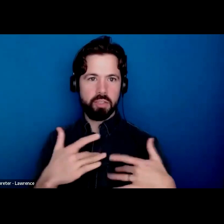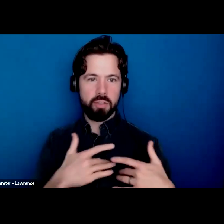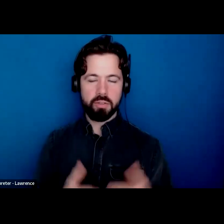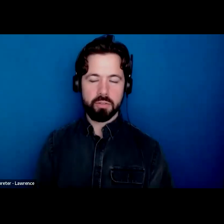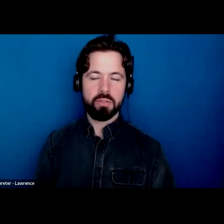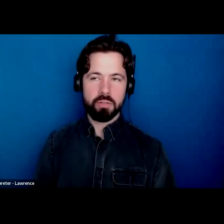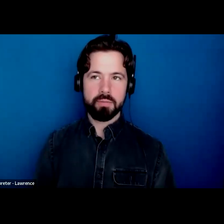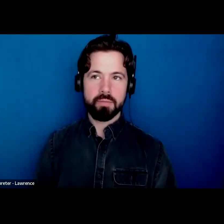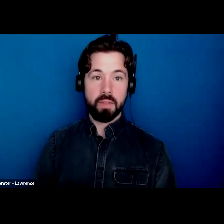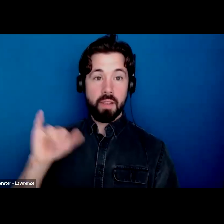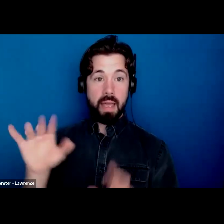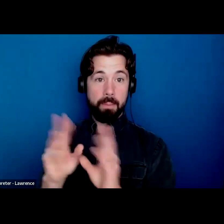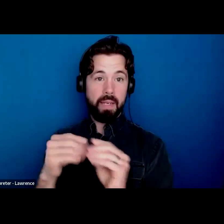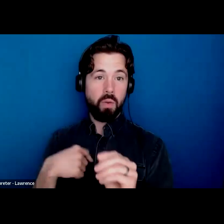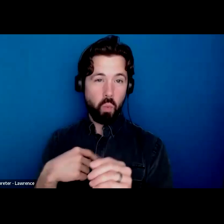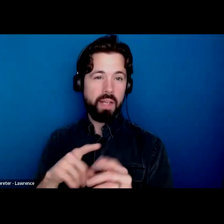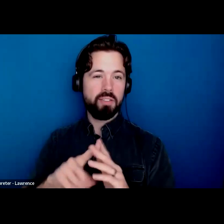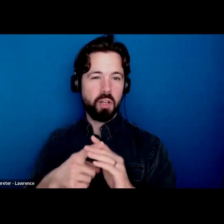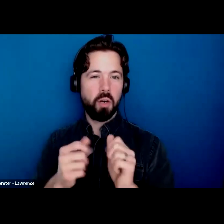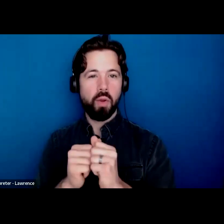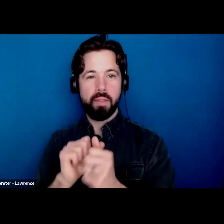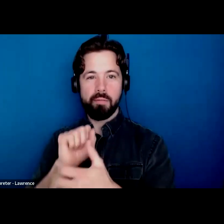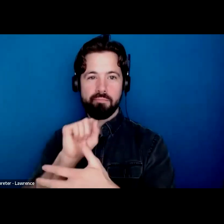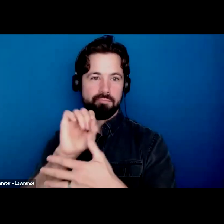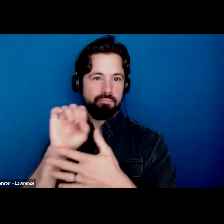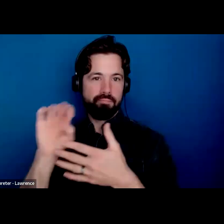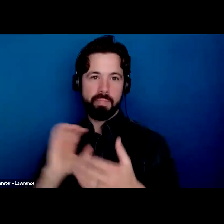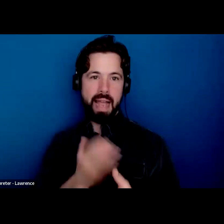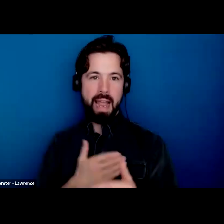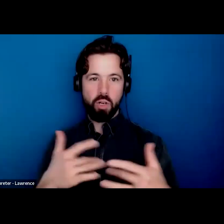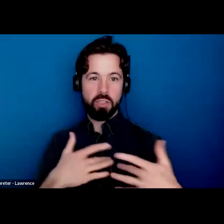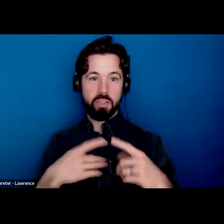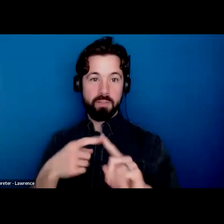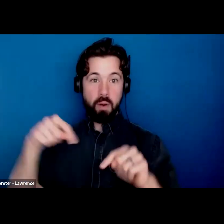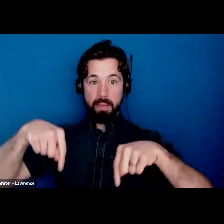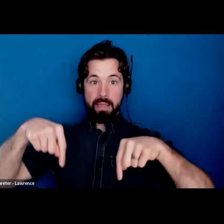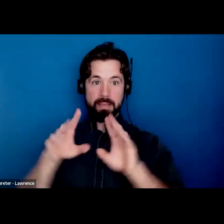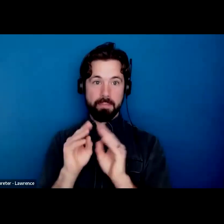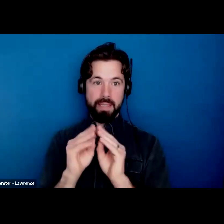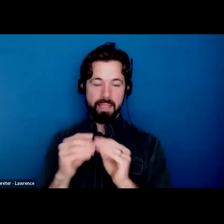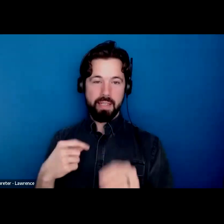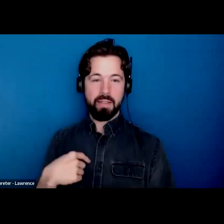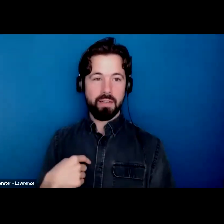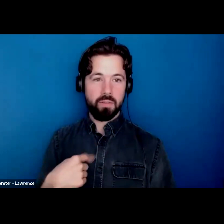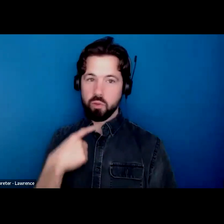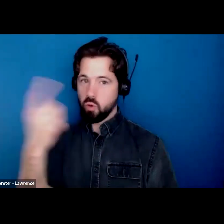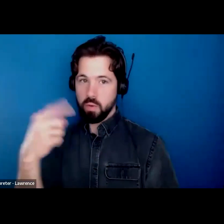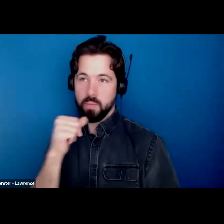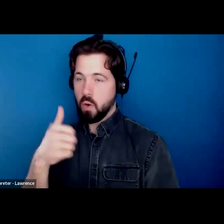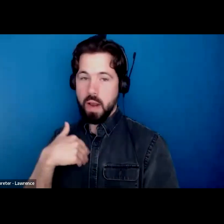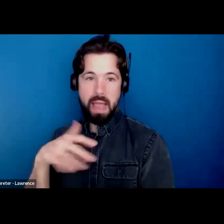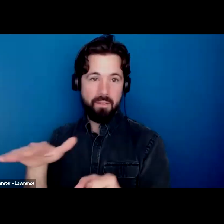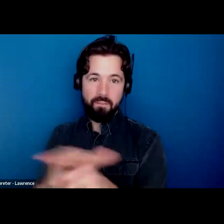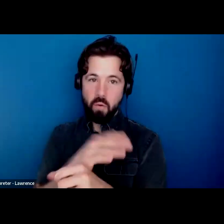by basically naming the concerns that we've brought up in this meeting, which is that we do not have the complete information to